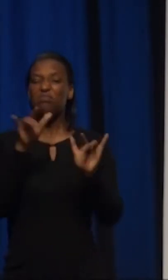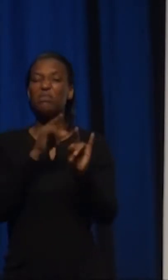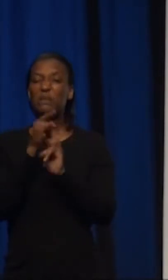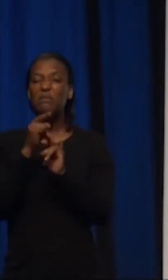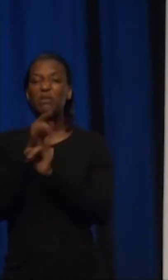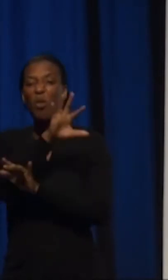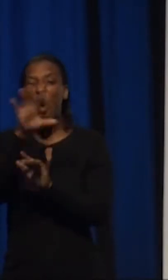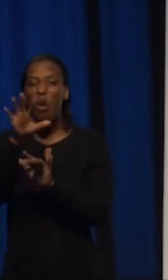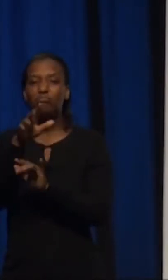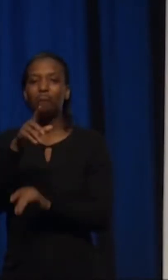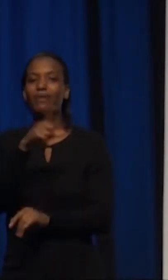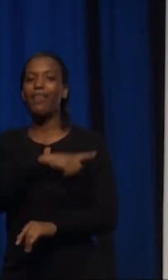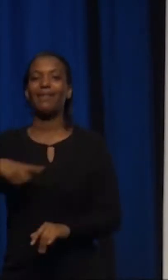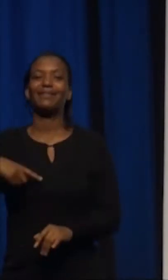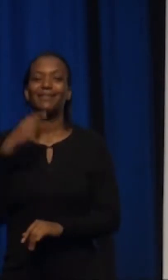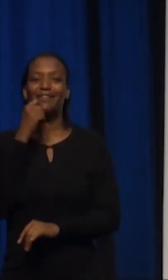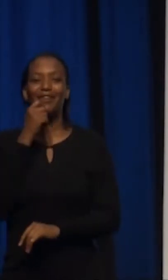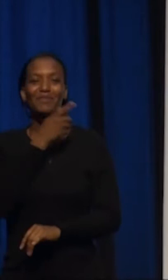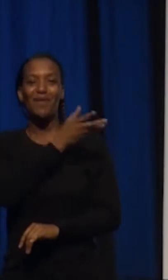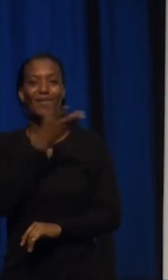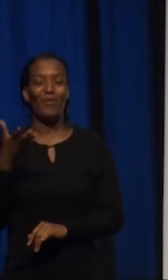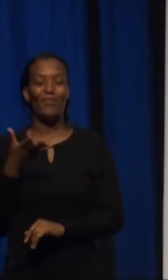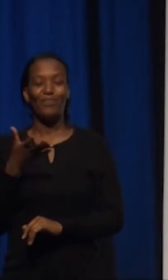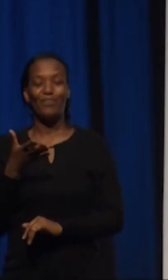Excellencies, ladies and gentlemen,